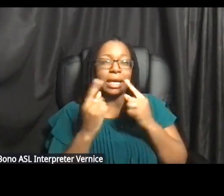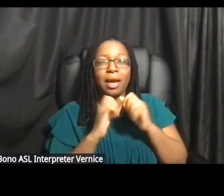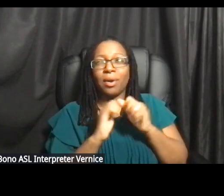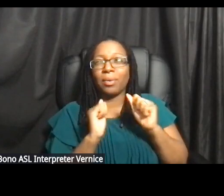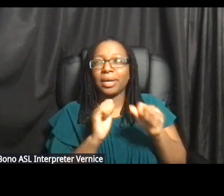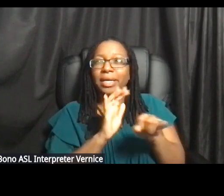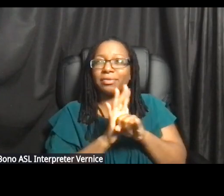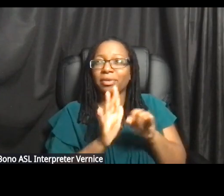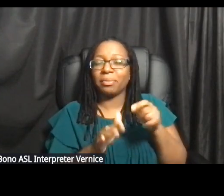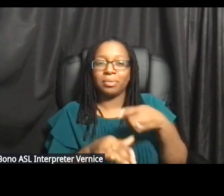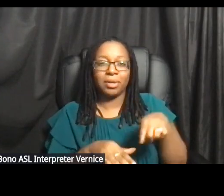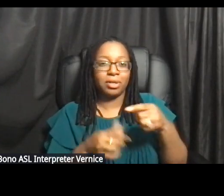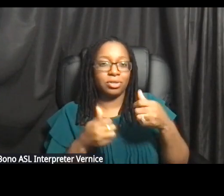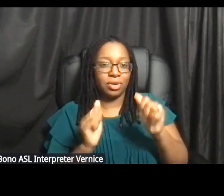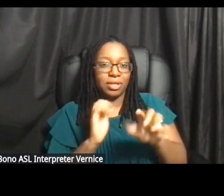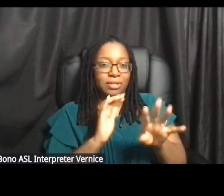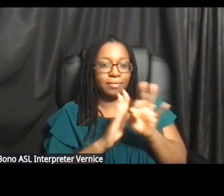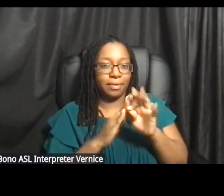find you.